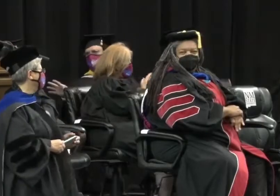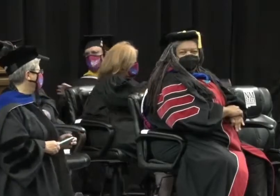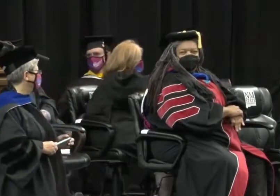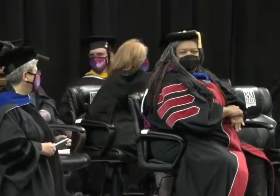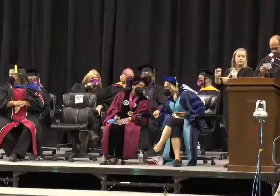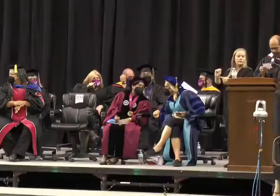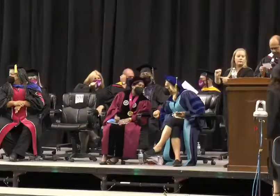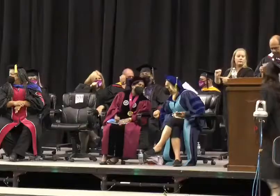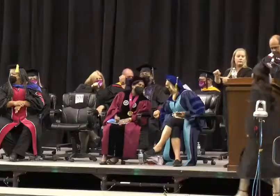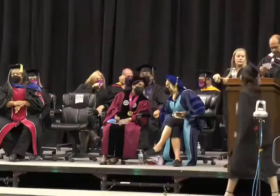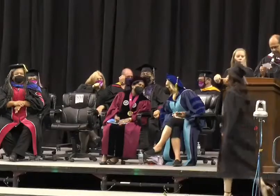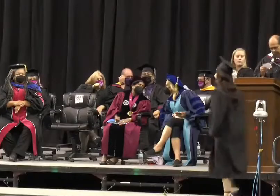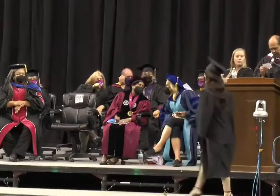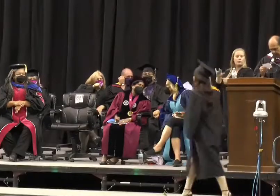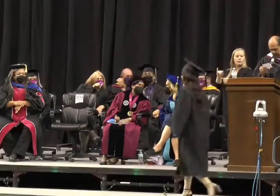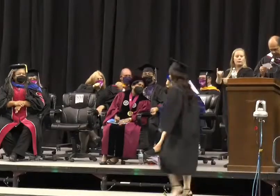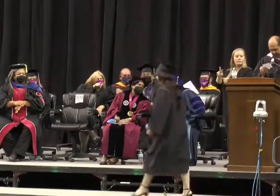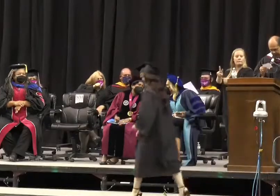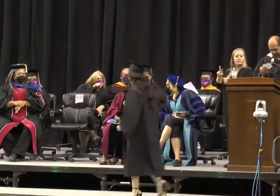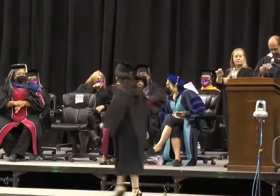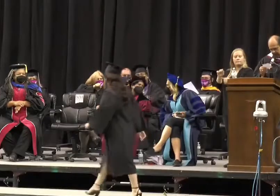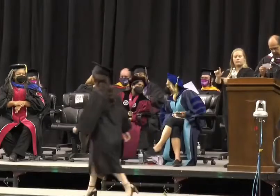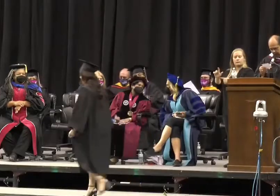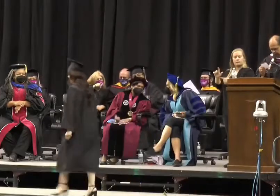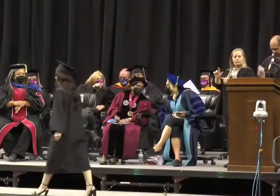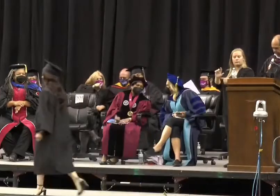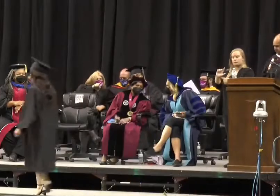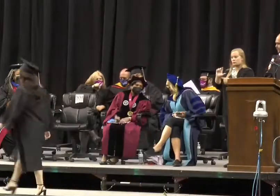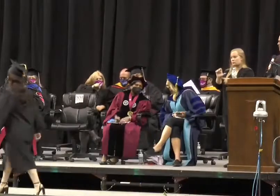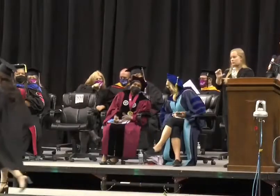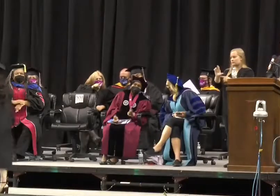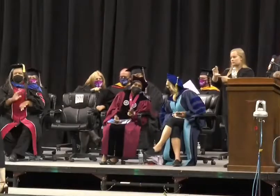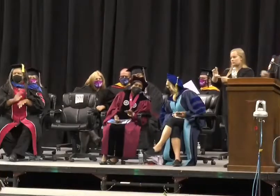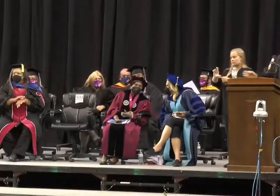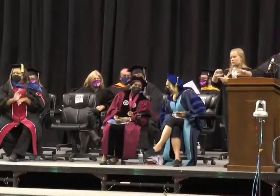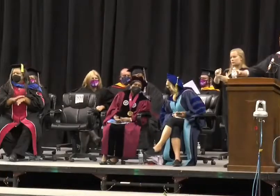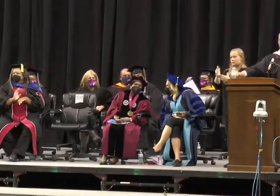Tania Esquivel, Crimson Scholar graduate.